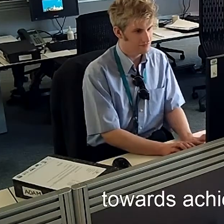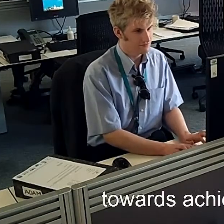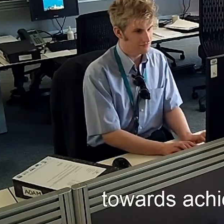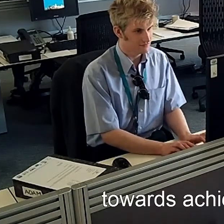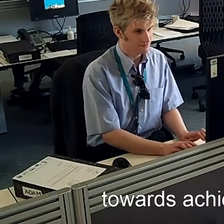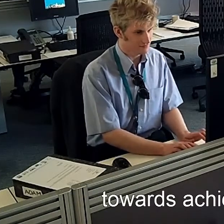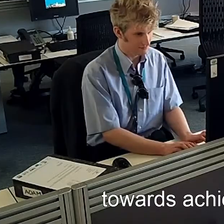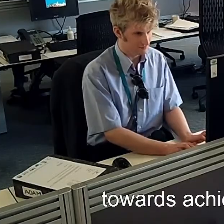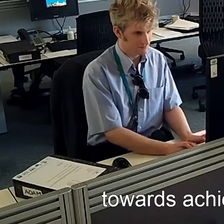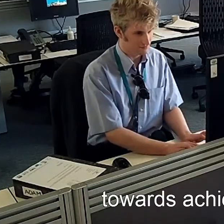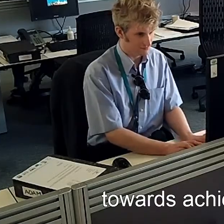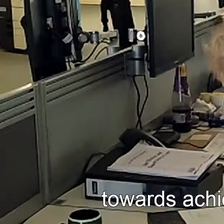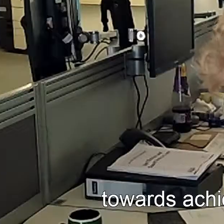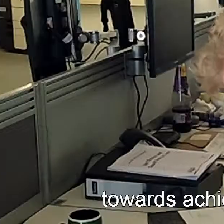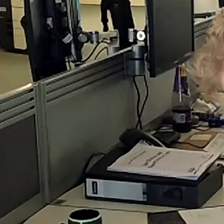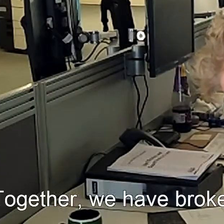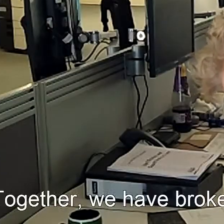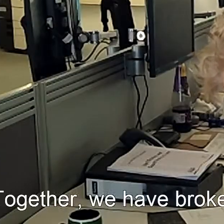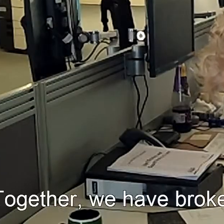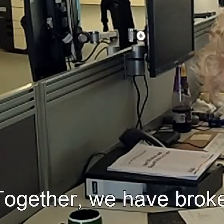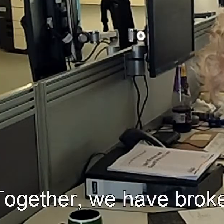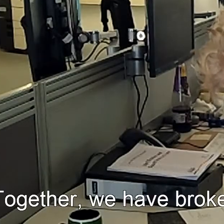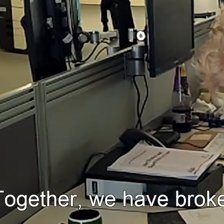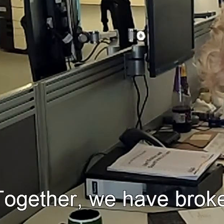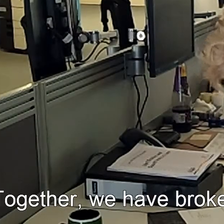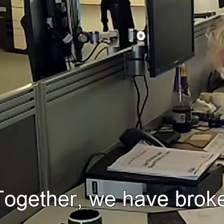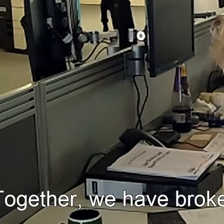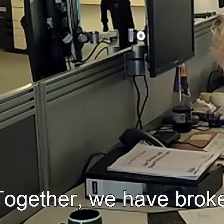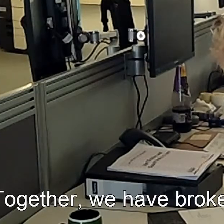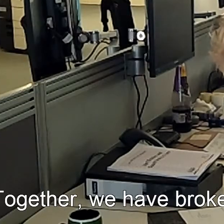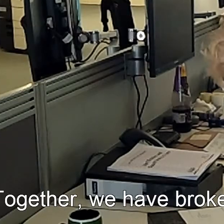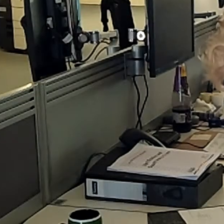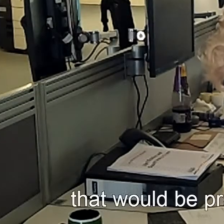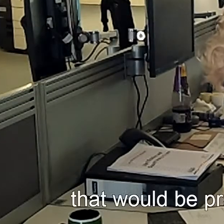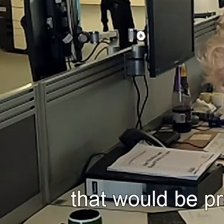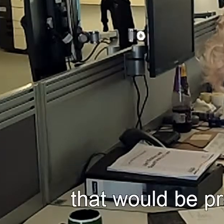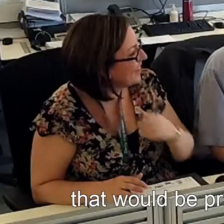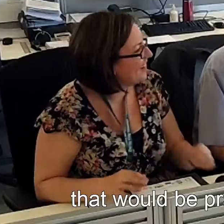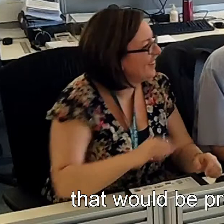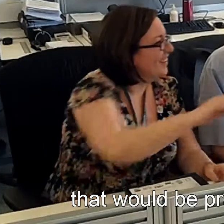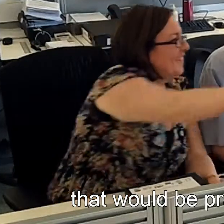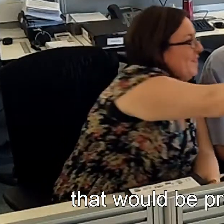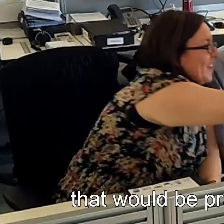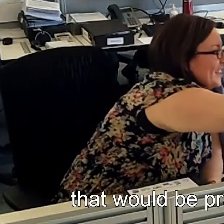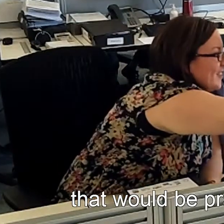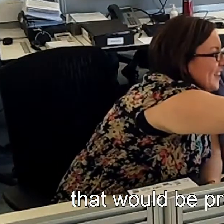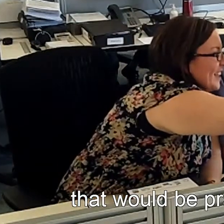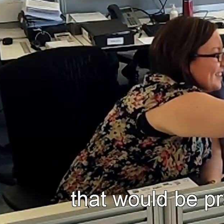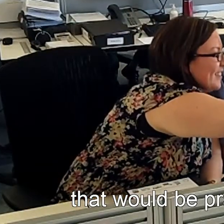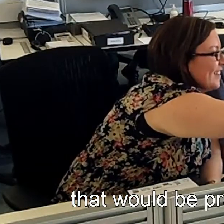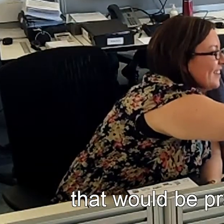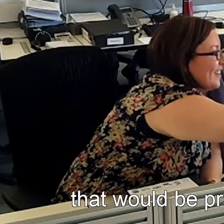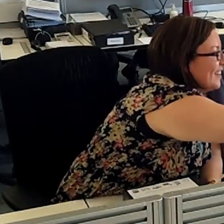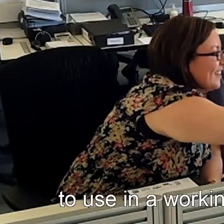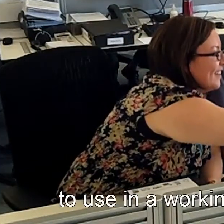that, and we're working down a list of things with him, things that he both enjoys and doesn't enjoy, but things that